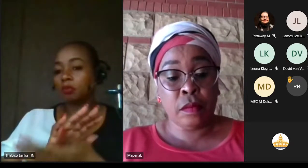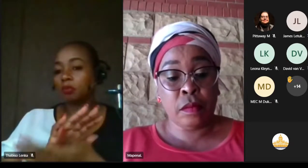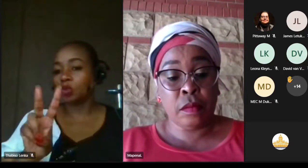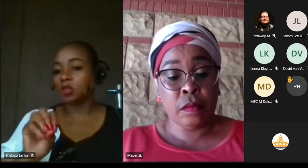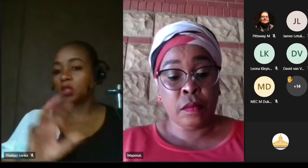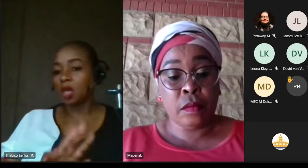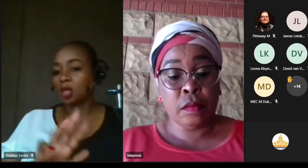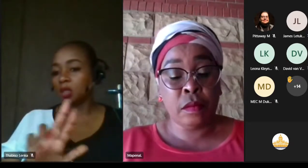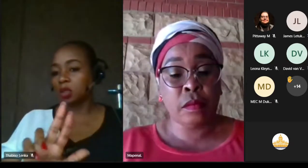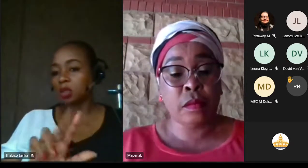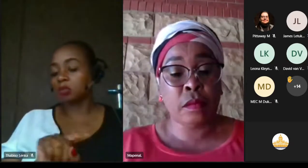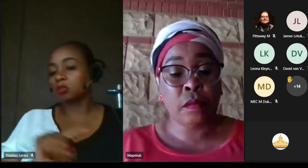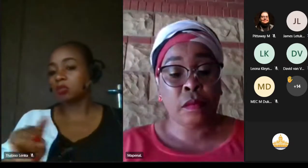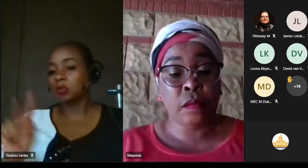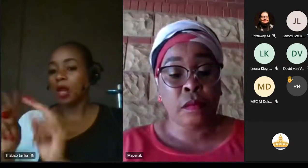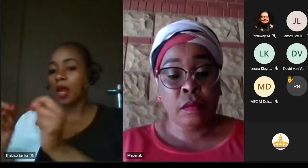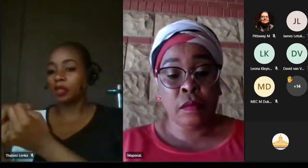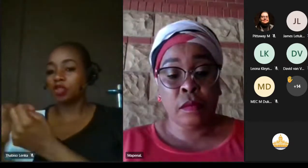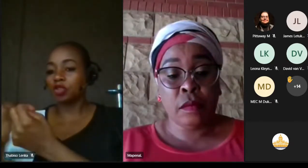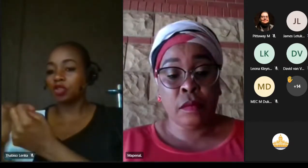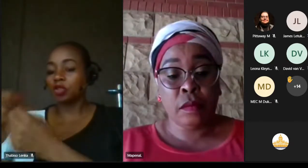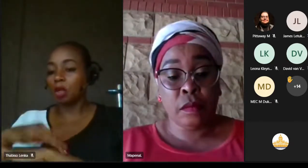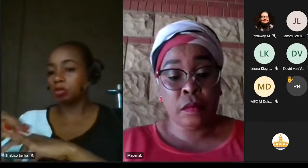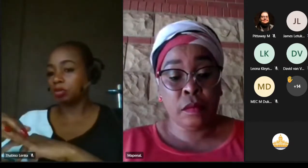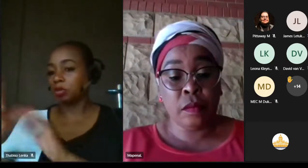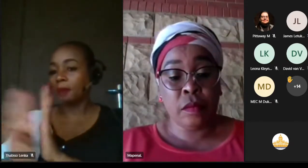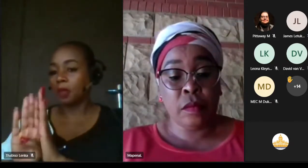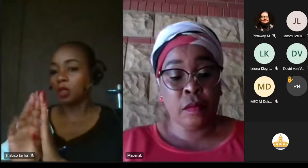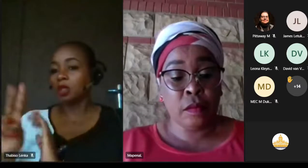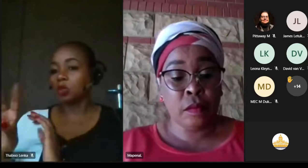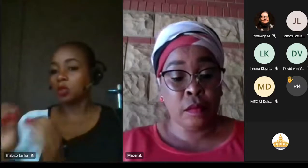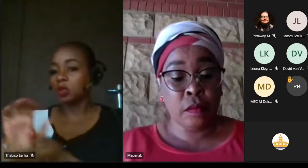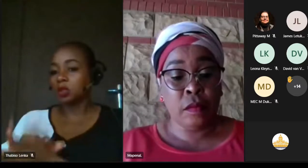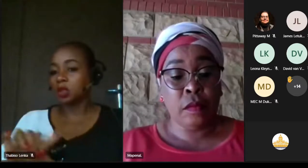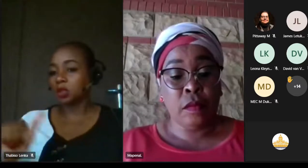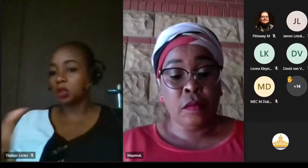2019, as well as National Forest Amendment Bill 11, 2016.